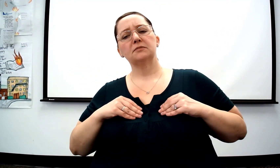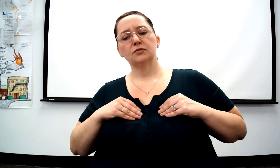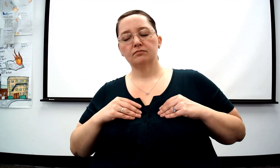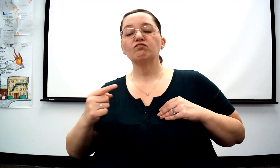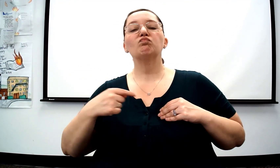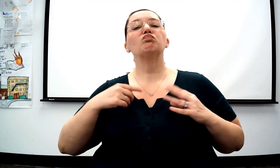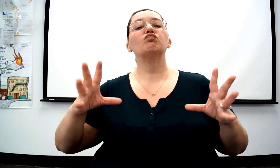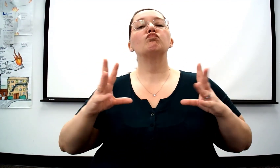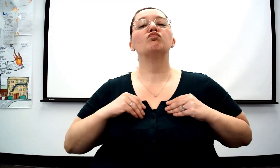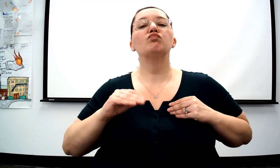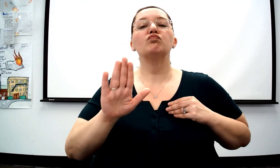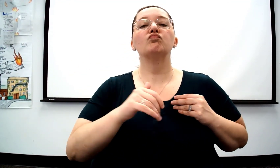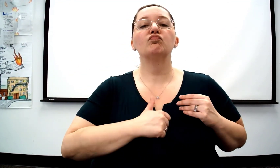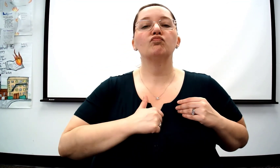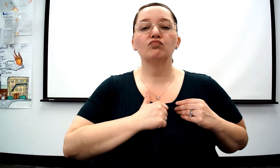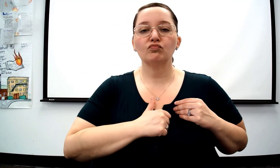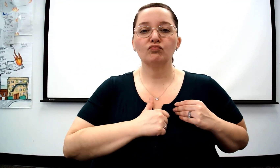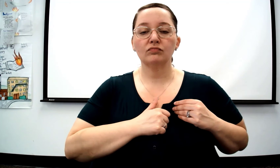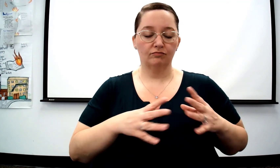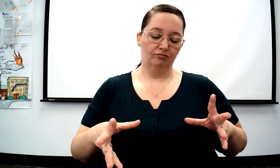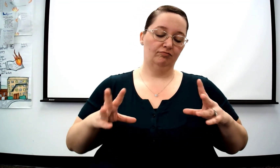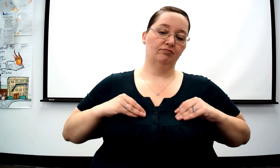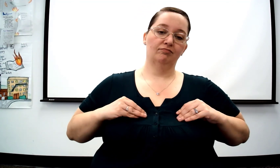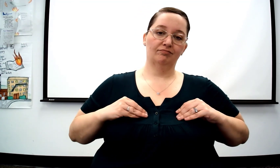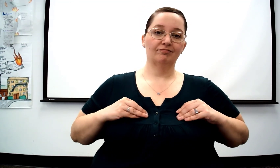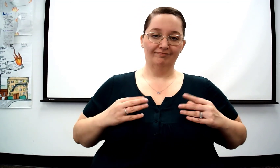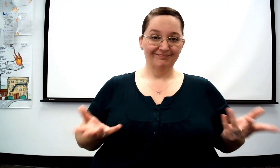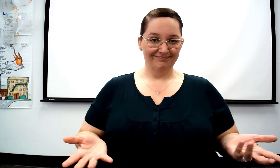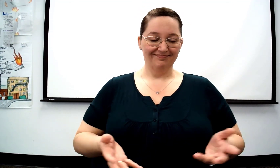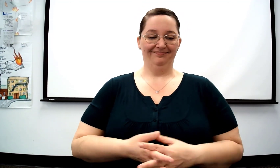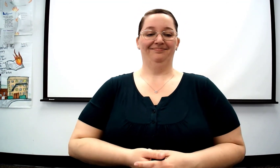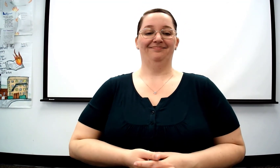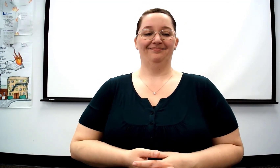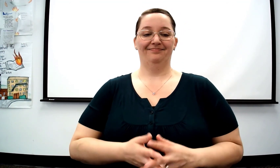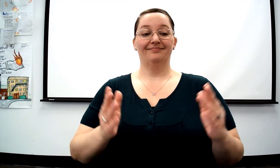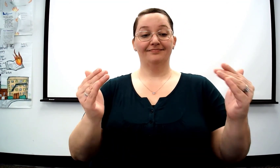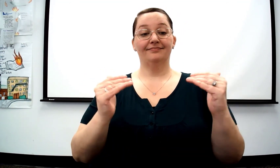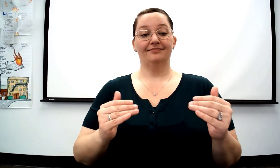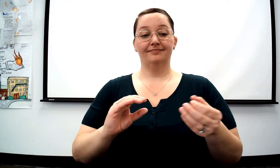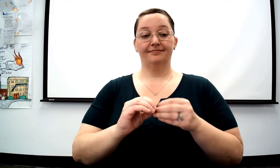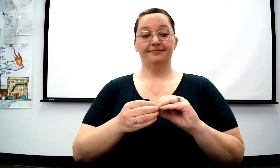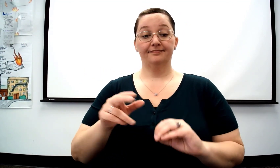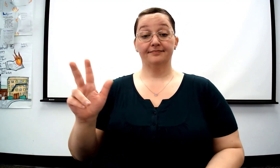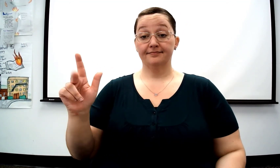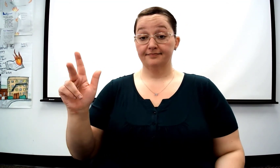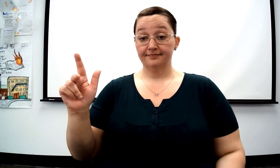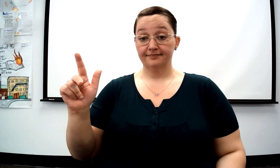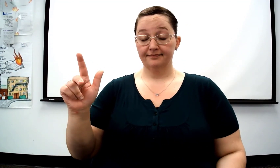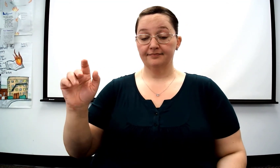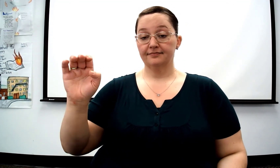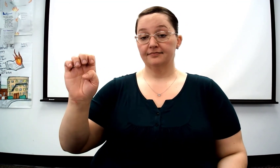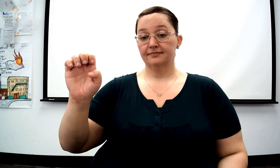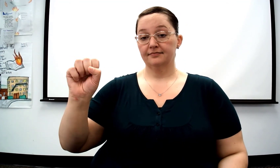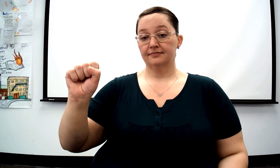Yeah, that's acceptable. Or I accept your apology. Accept and acceptable. Number 23,